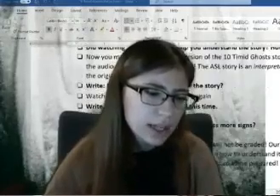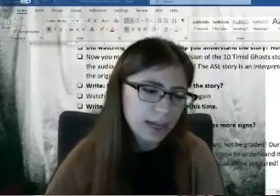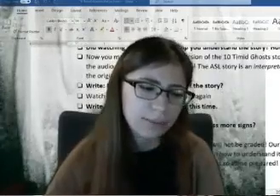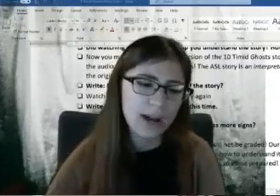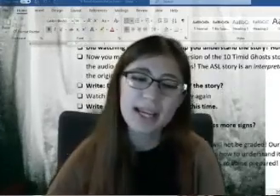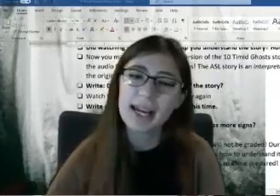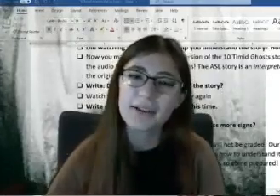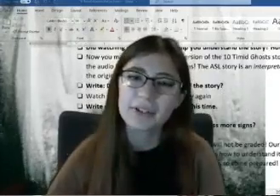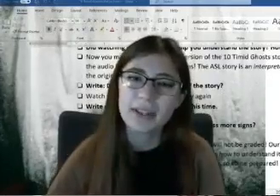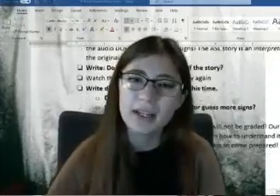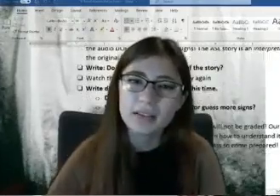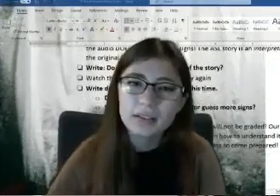right after that,